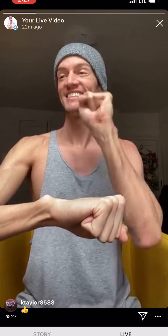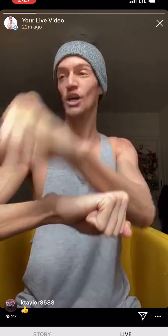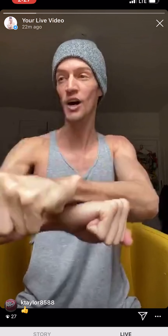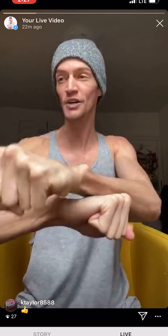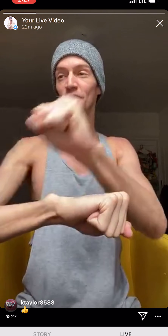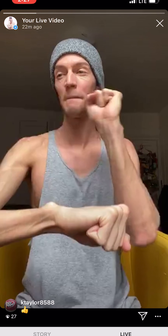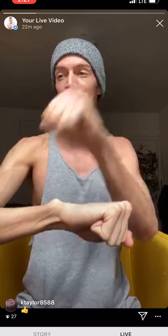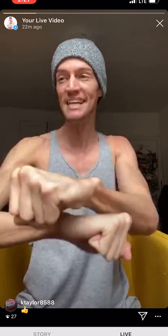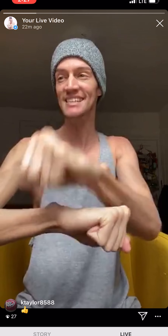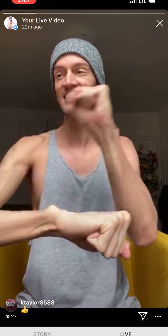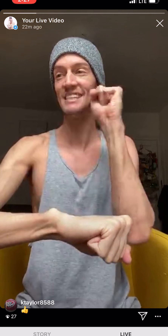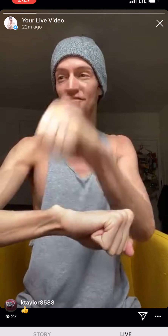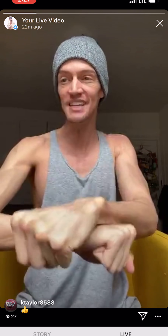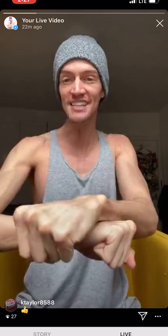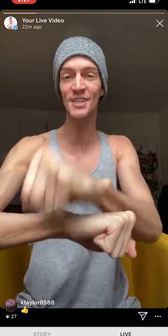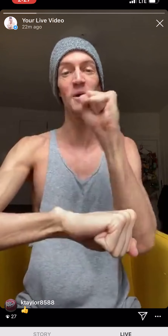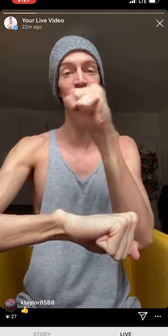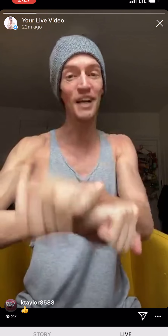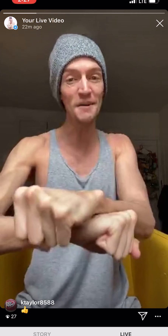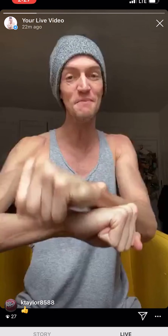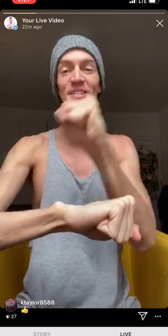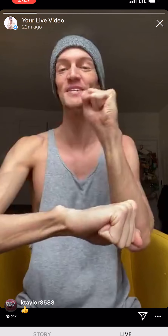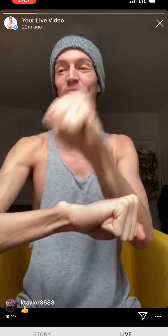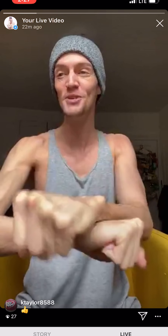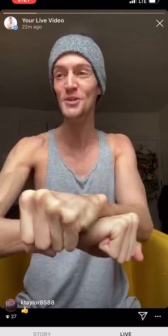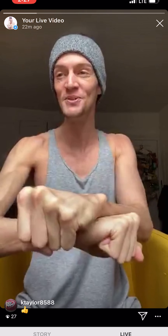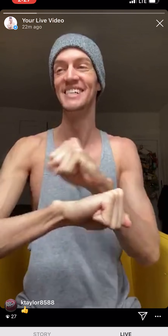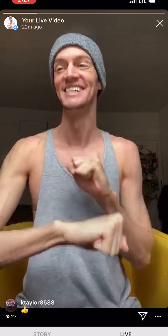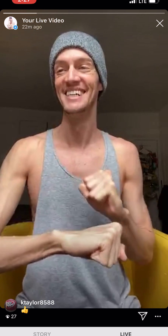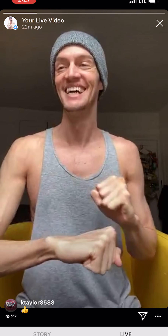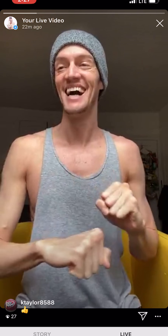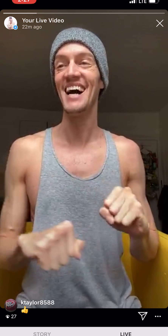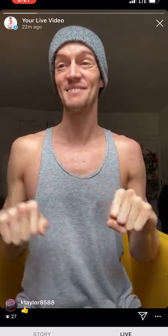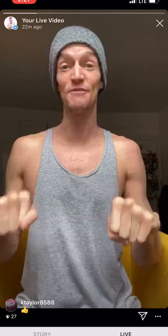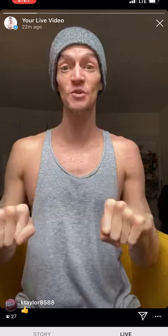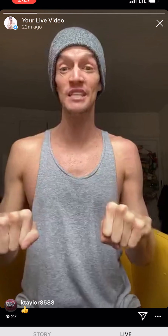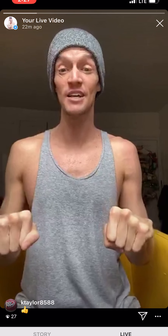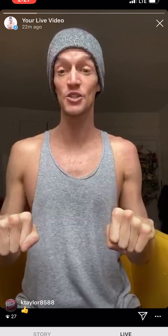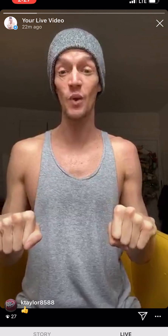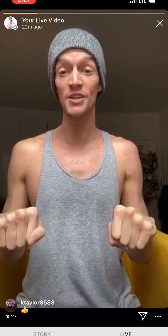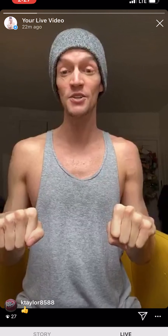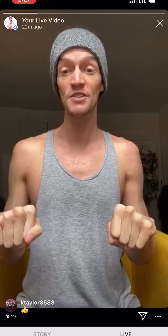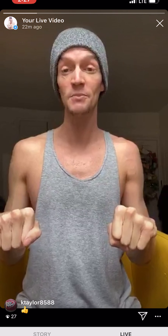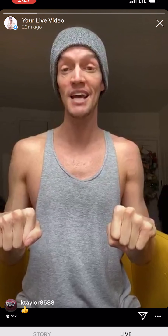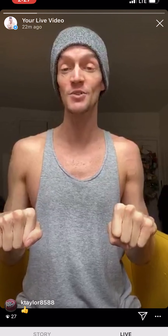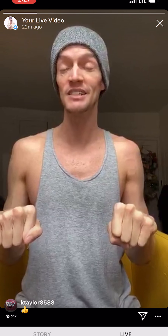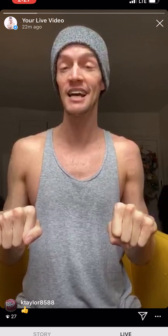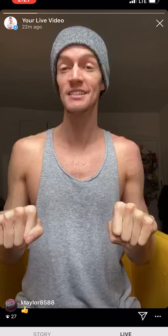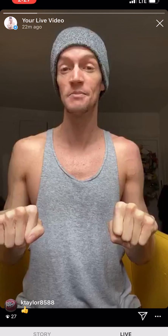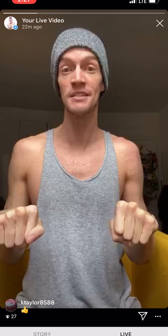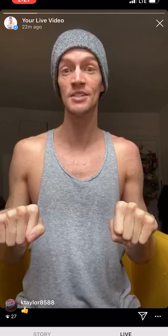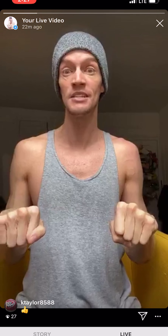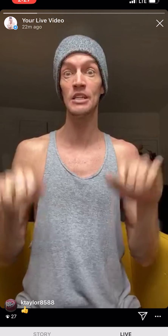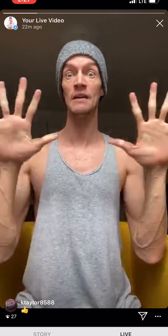Conquer, beat, defeat, overcome, subdue. Awesome. If you surrender, someone has you in a tight position and you have to